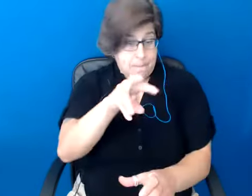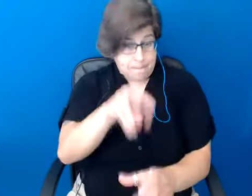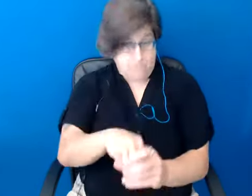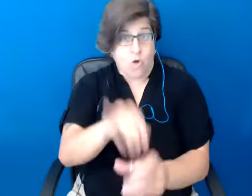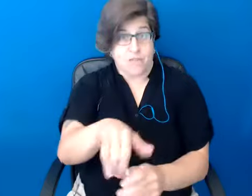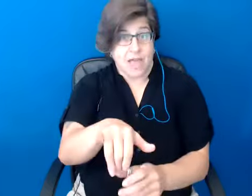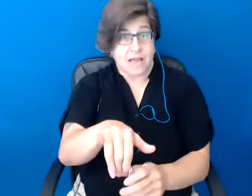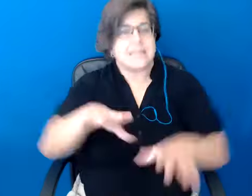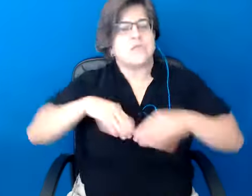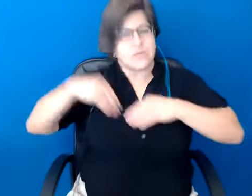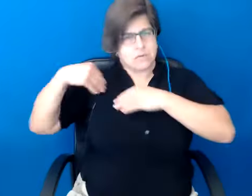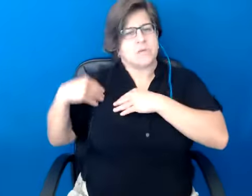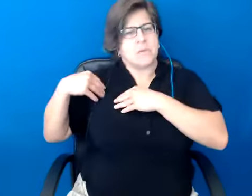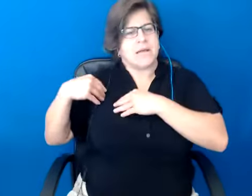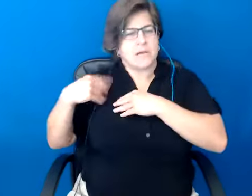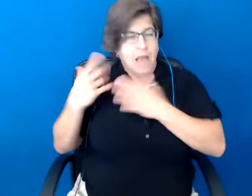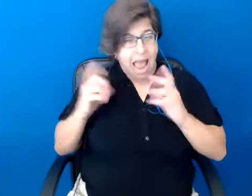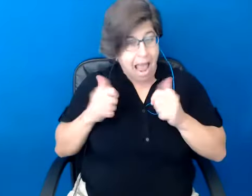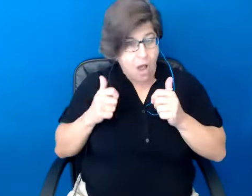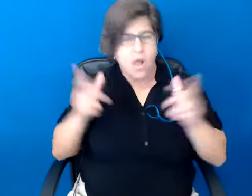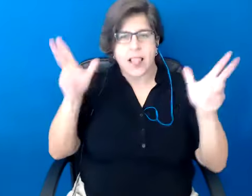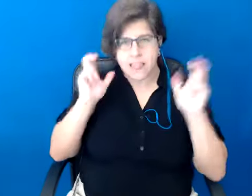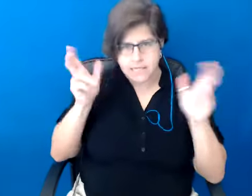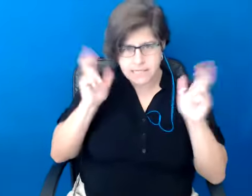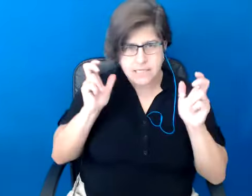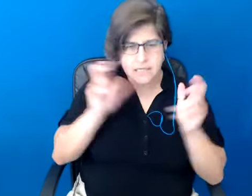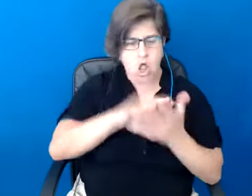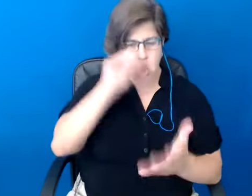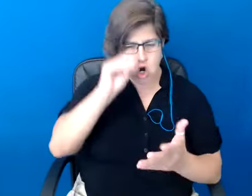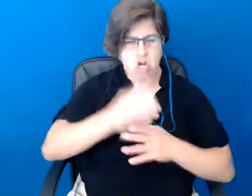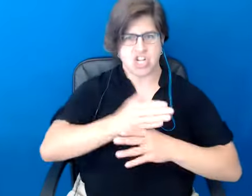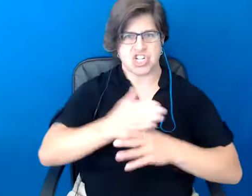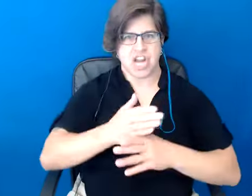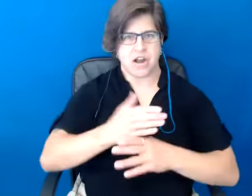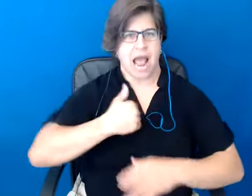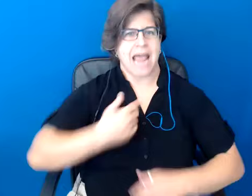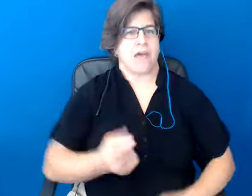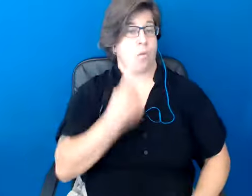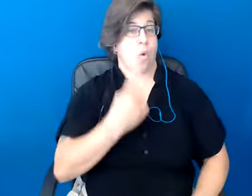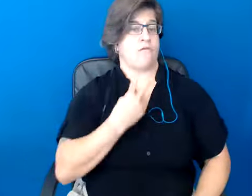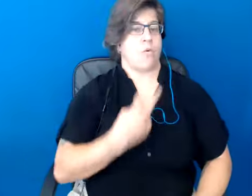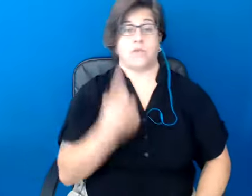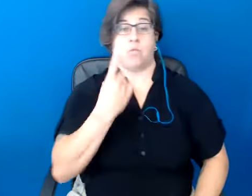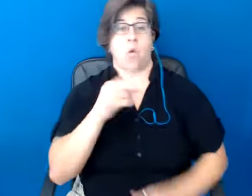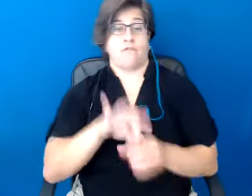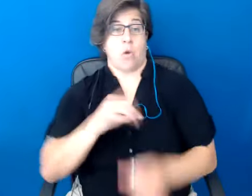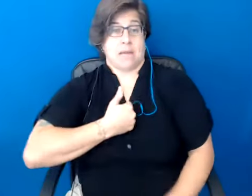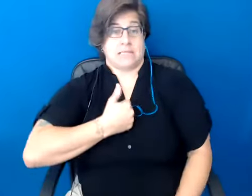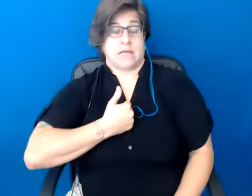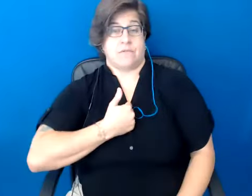So the way I get to be a part of that is and take responsibility for that is to listen and to learn, to